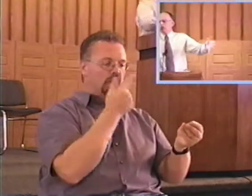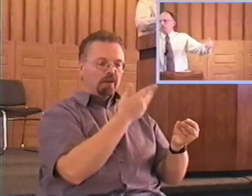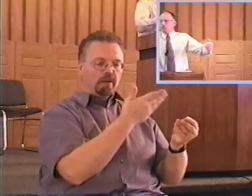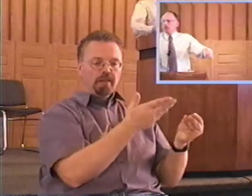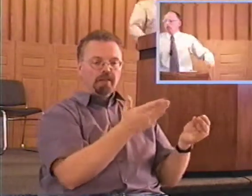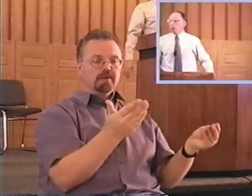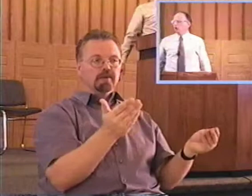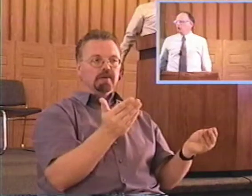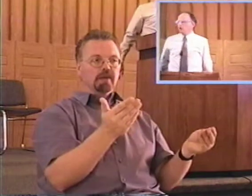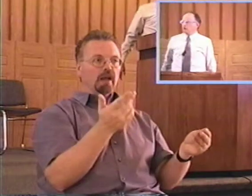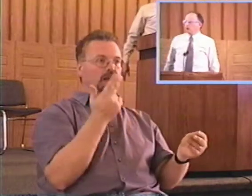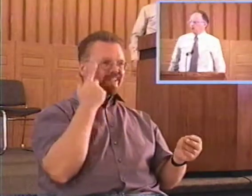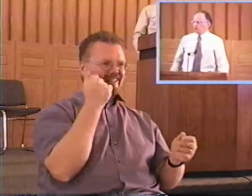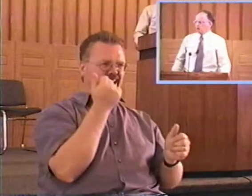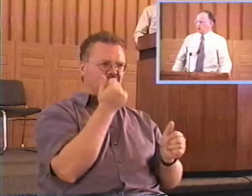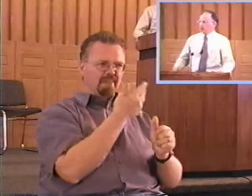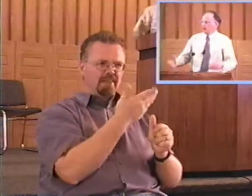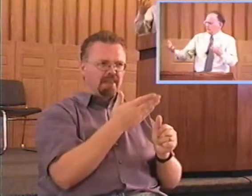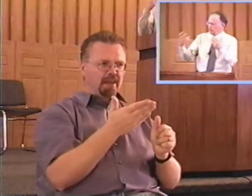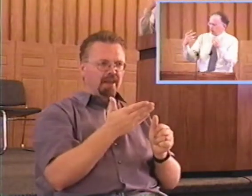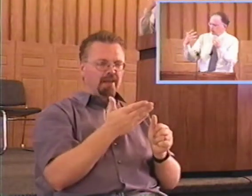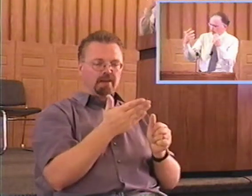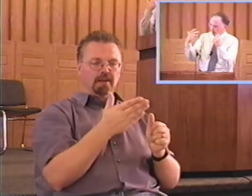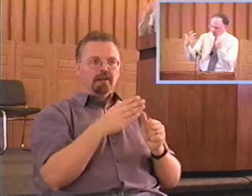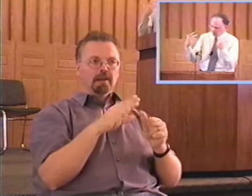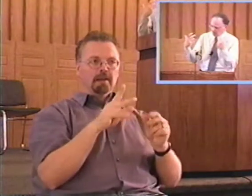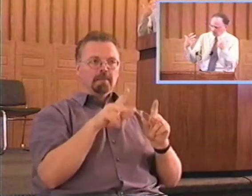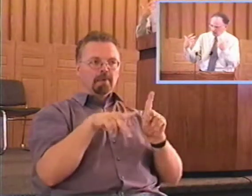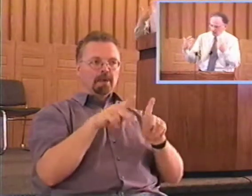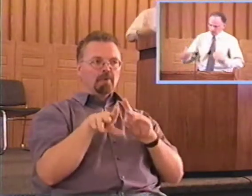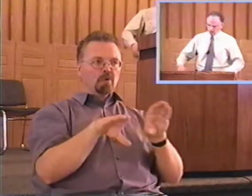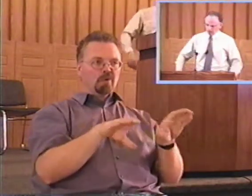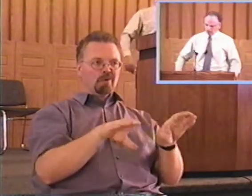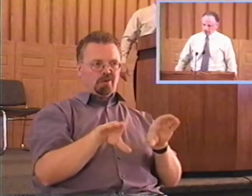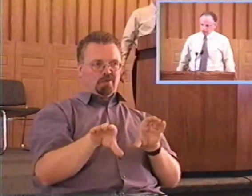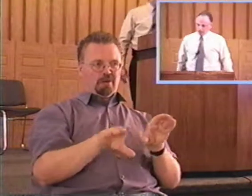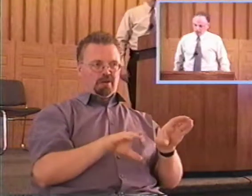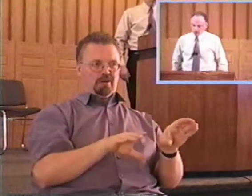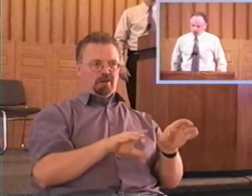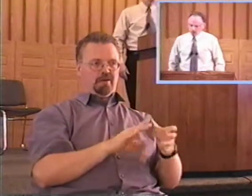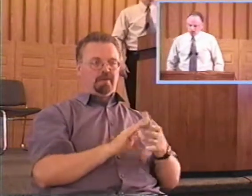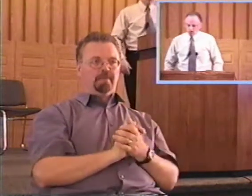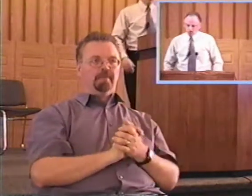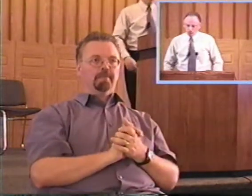see every single move that people make on these security cameras.